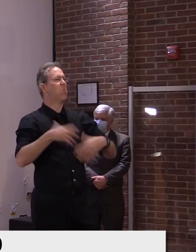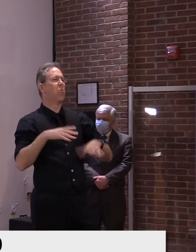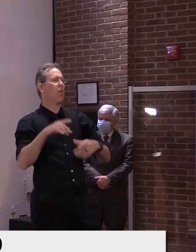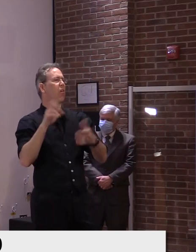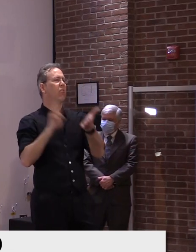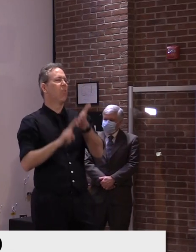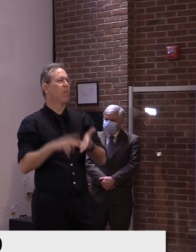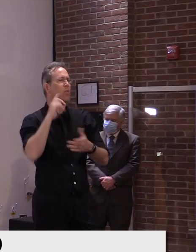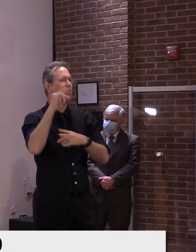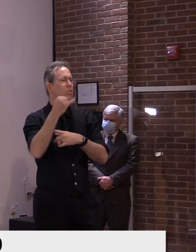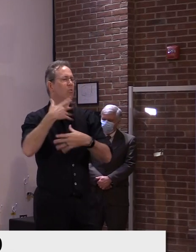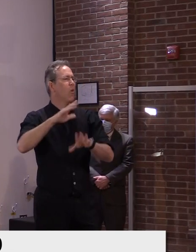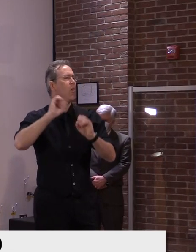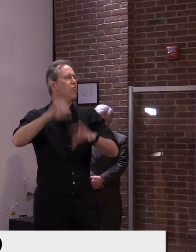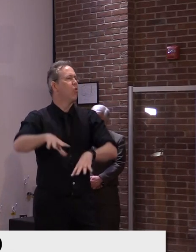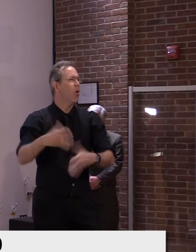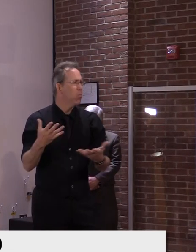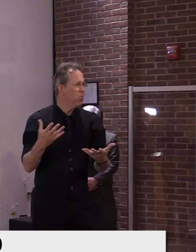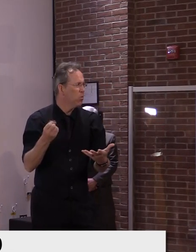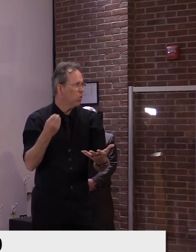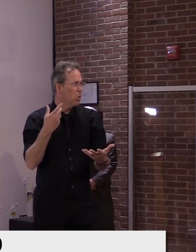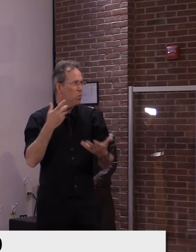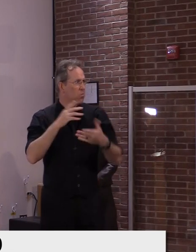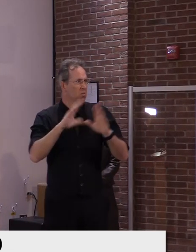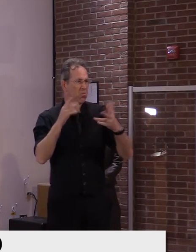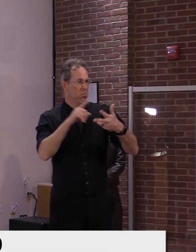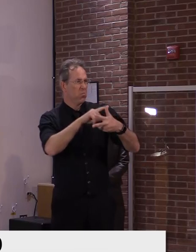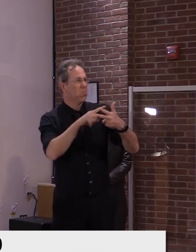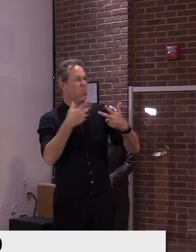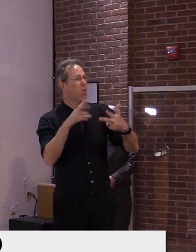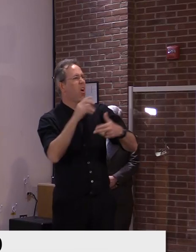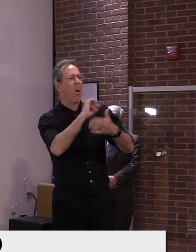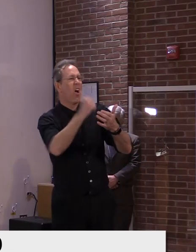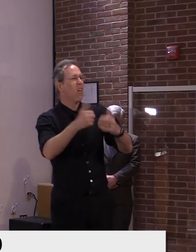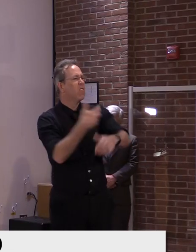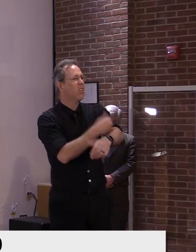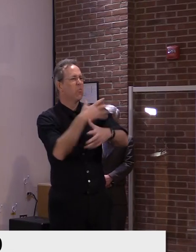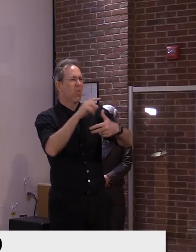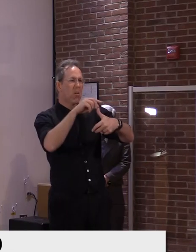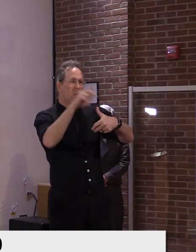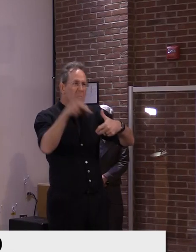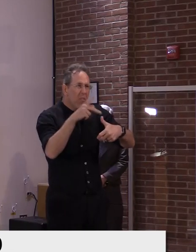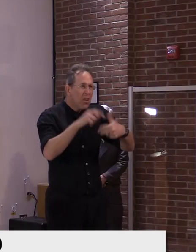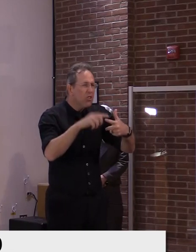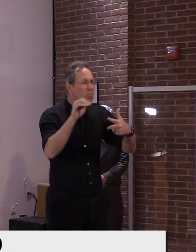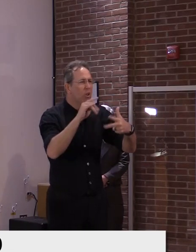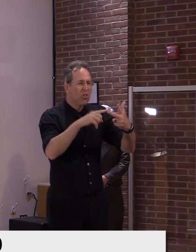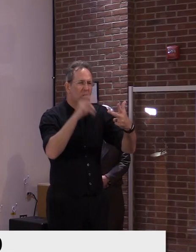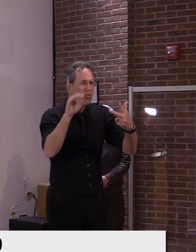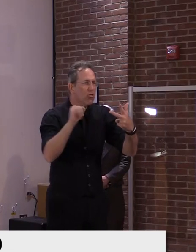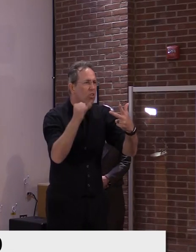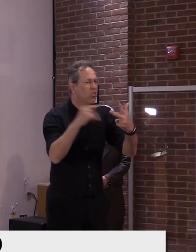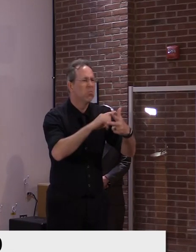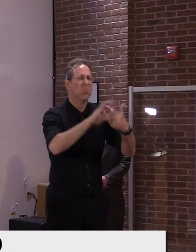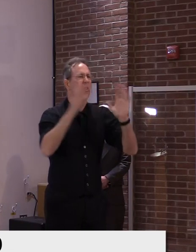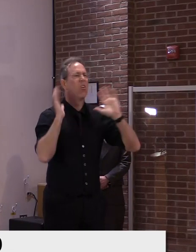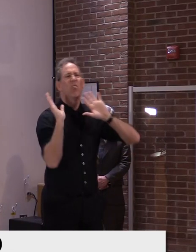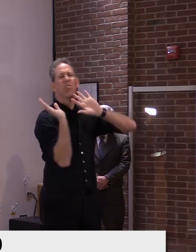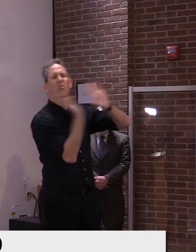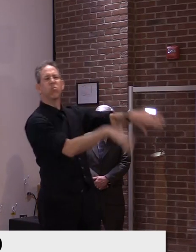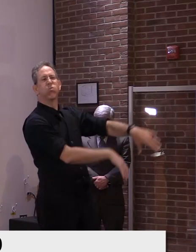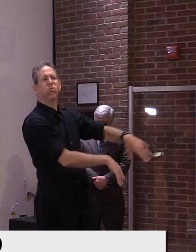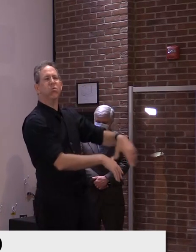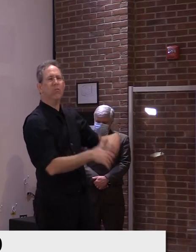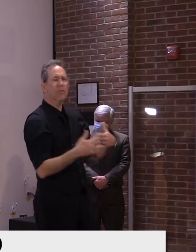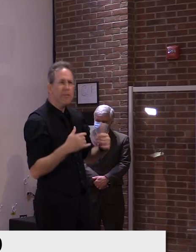authorization, and how people can still have confidence given that rigorous process, and whether or not they should feel concerned right